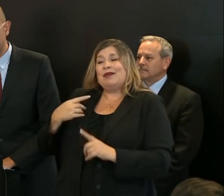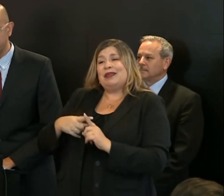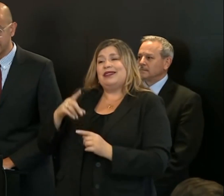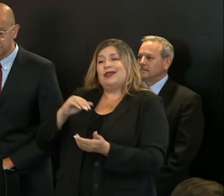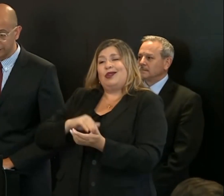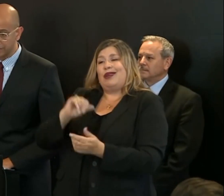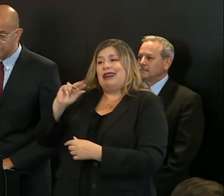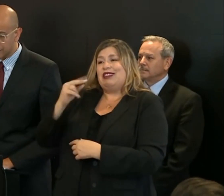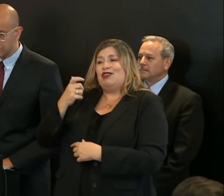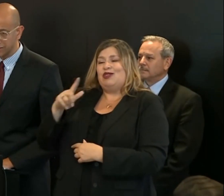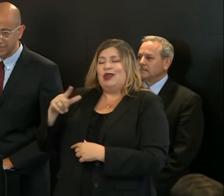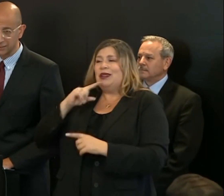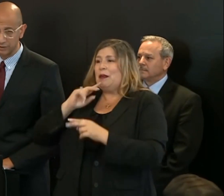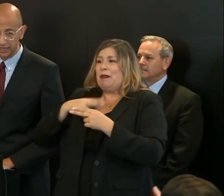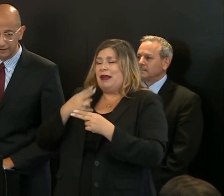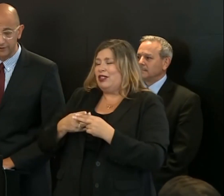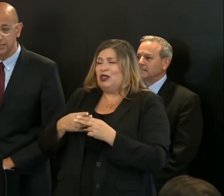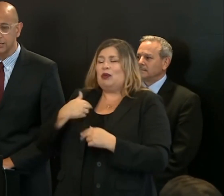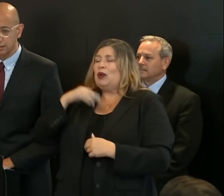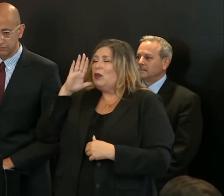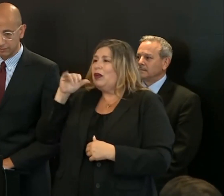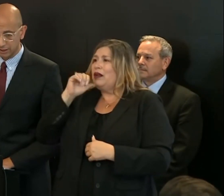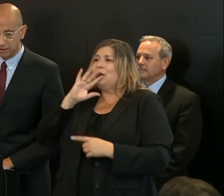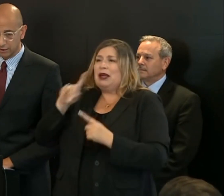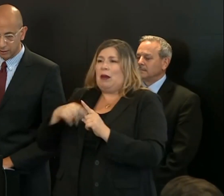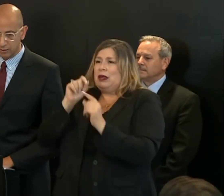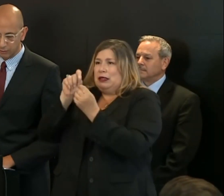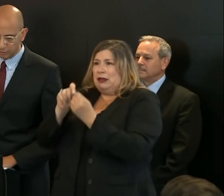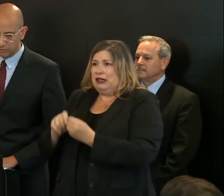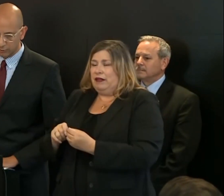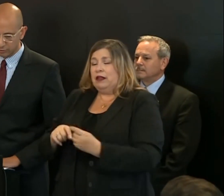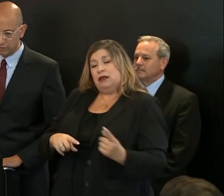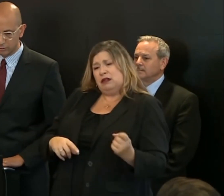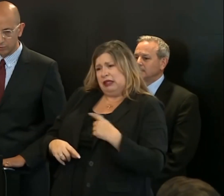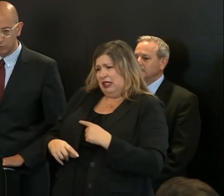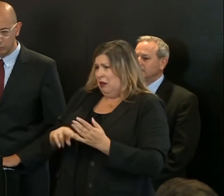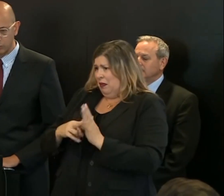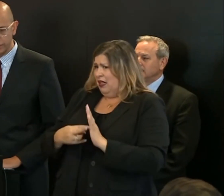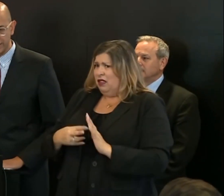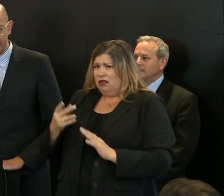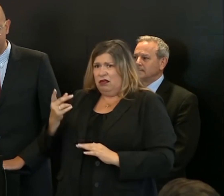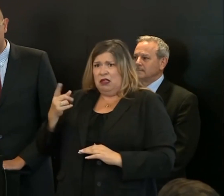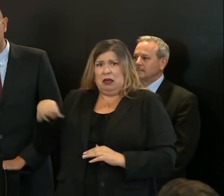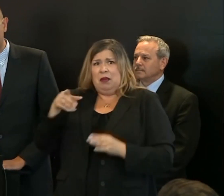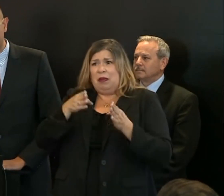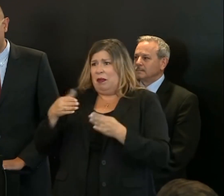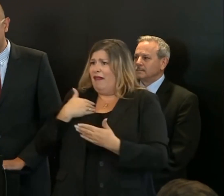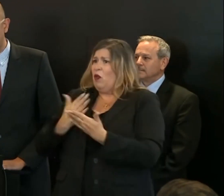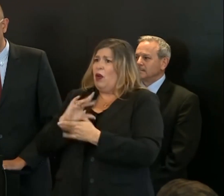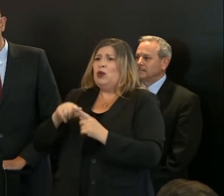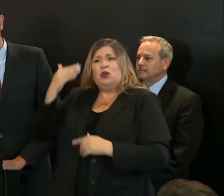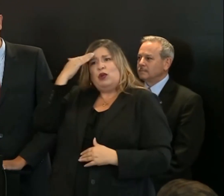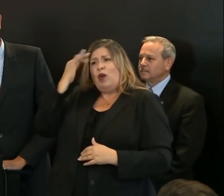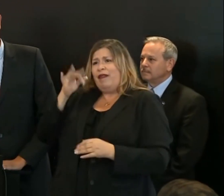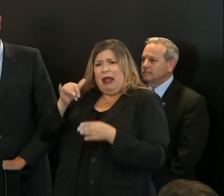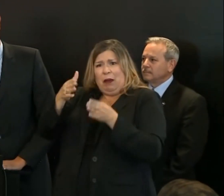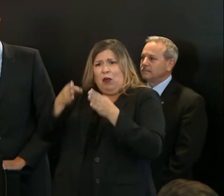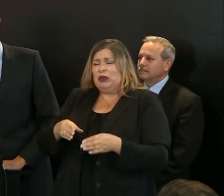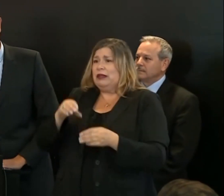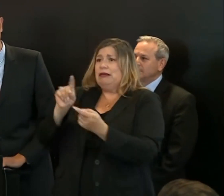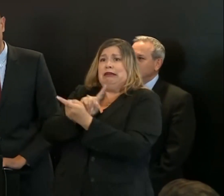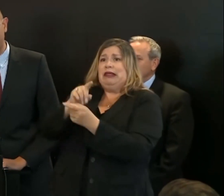about the specifics, but because we have people deserve to know if that individual was in their community. We have a